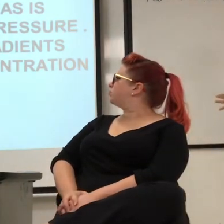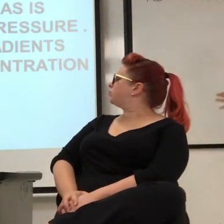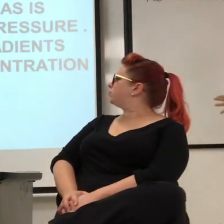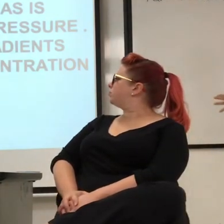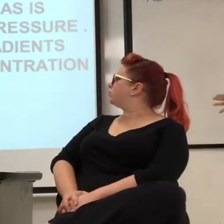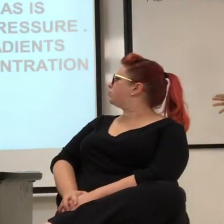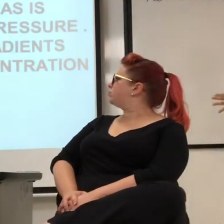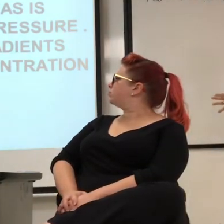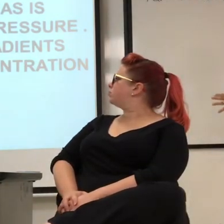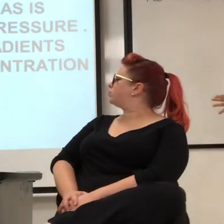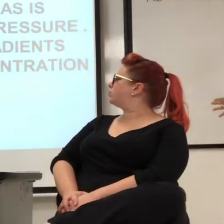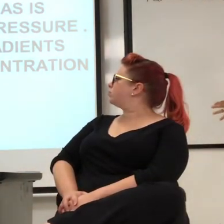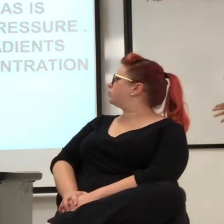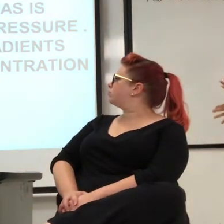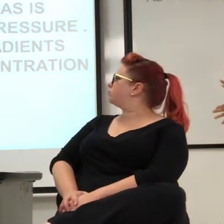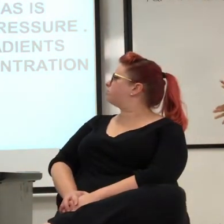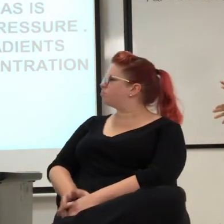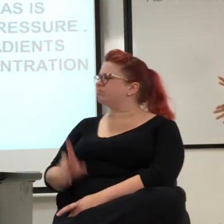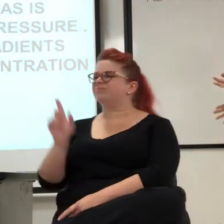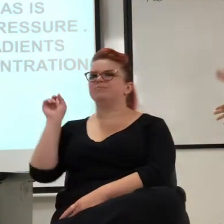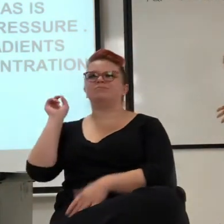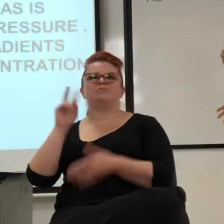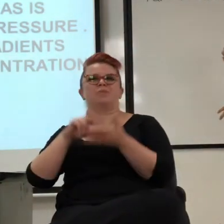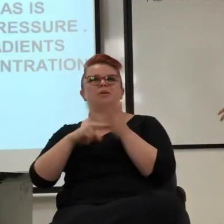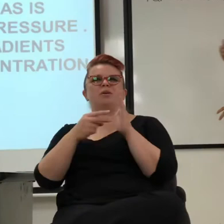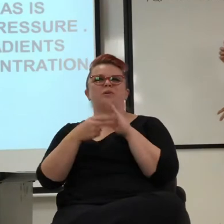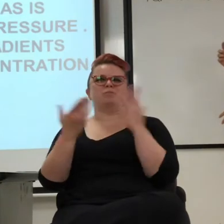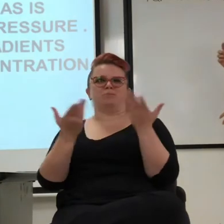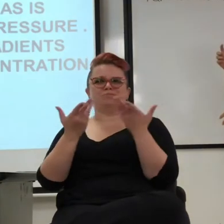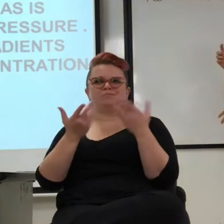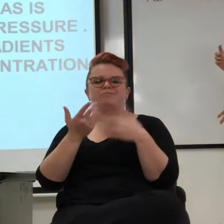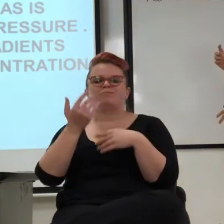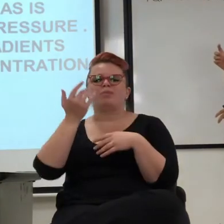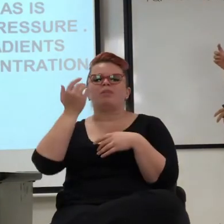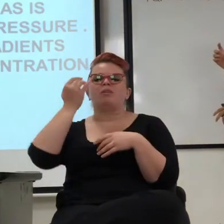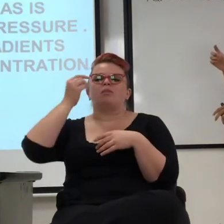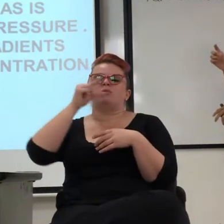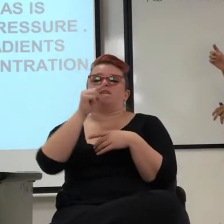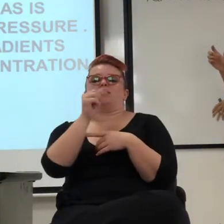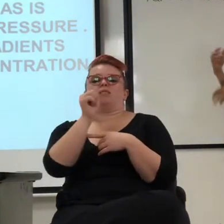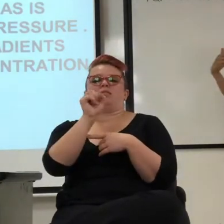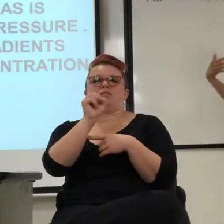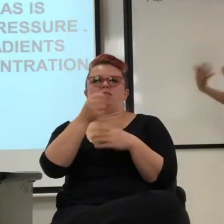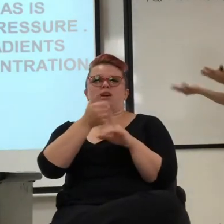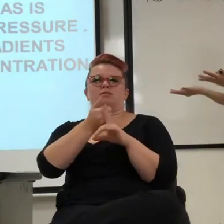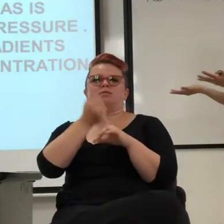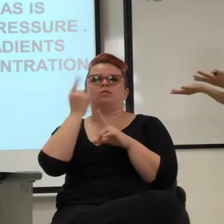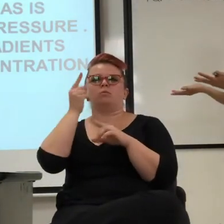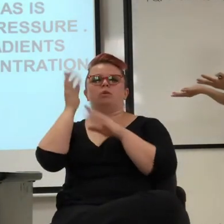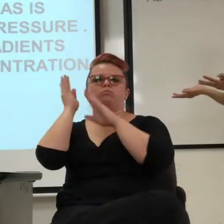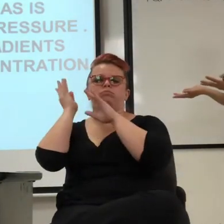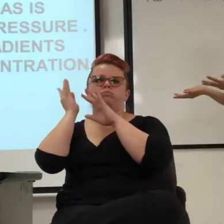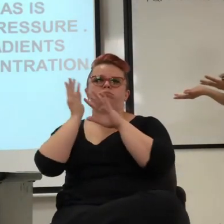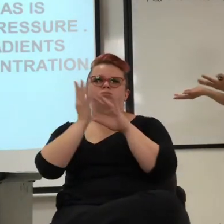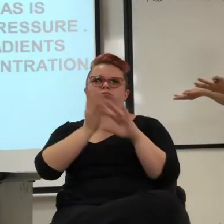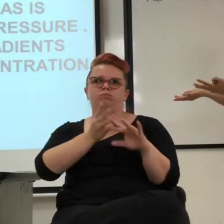like concentration gradients. What that means is a gas will flow down